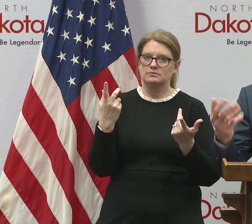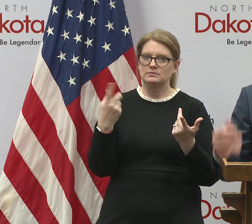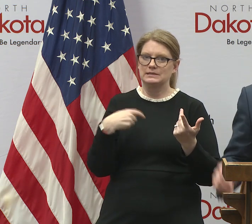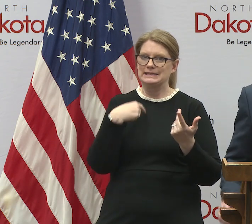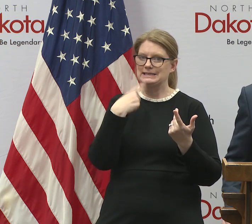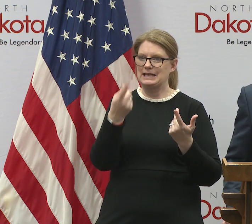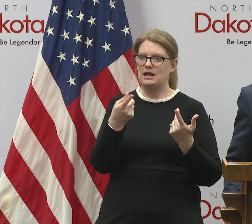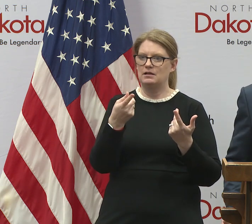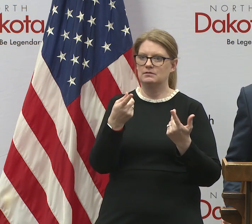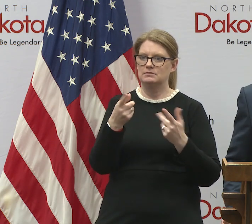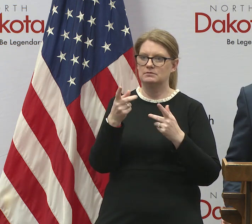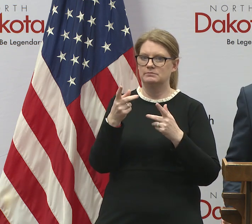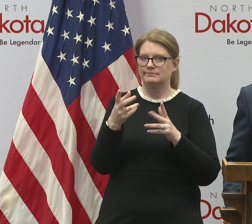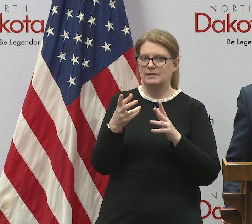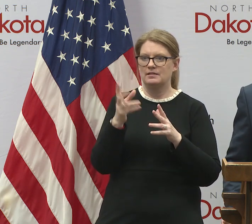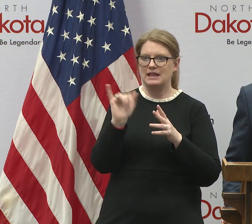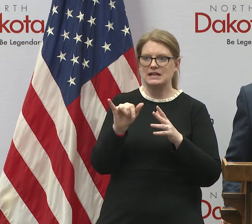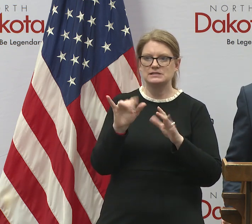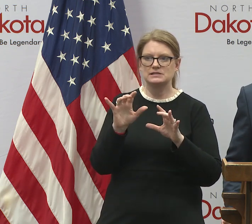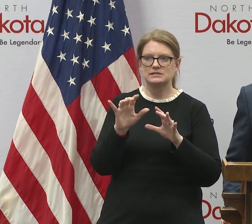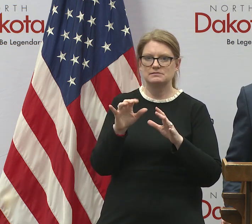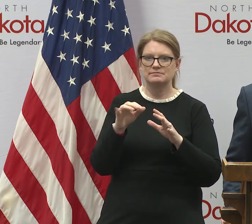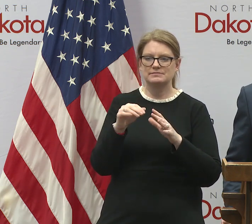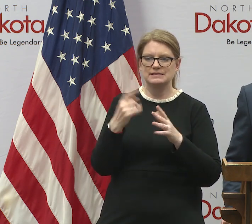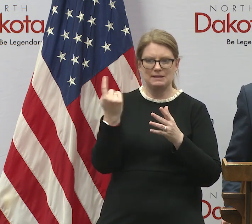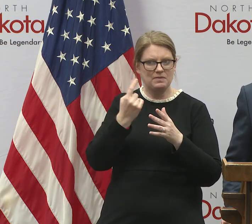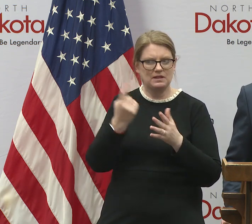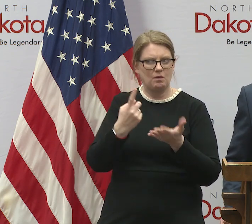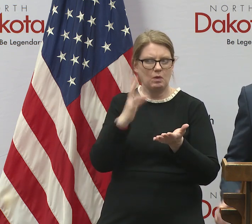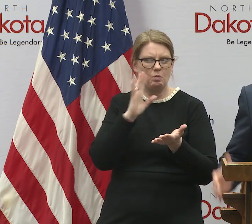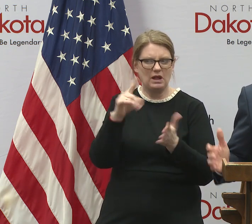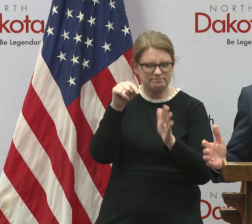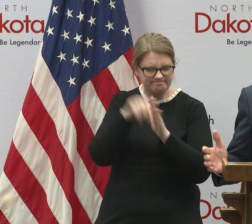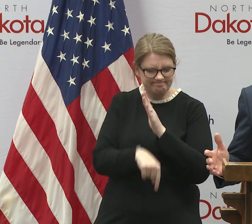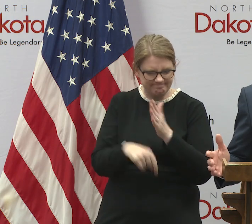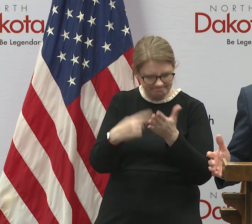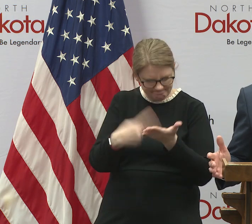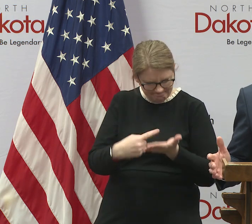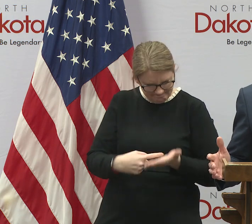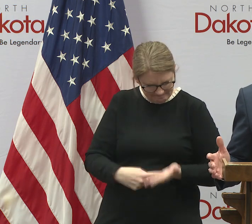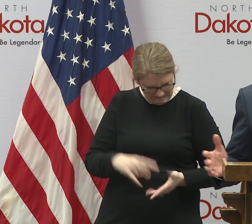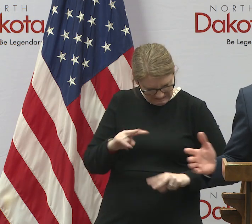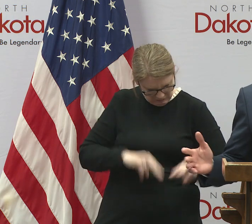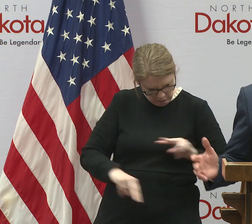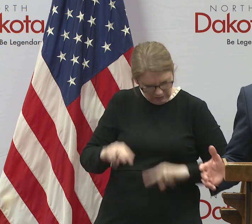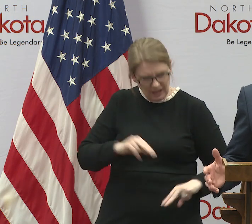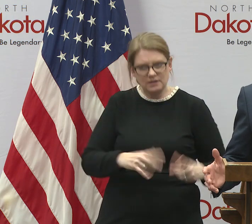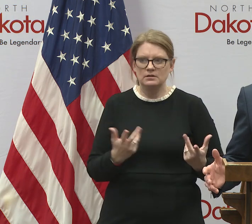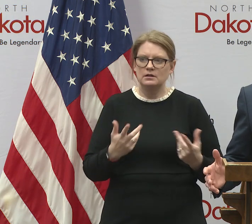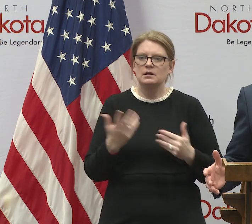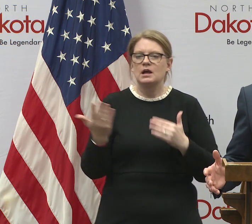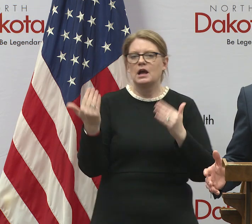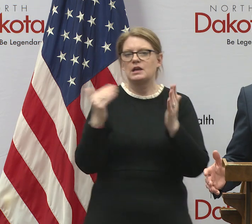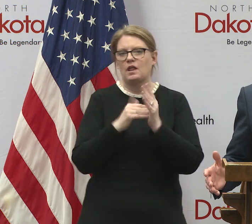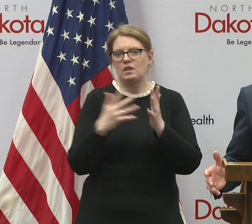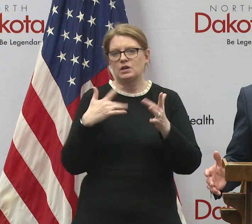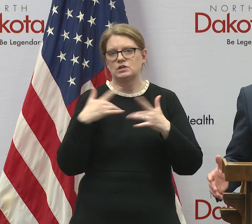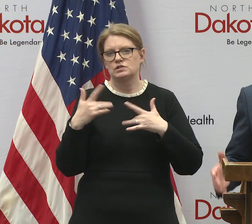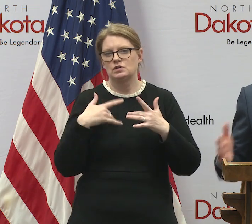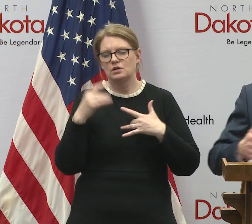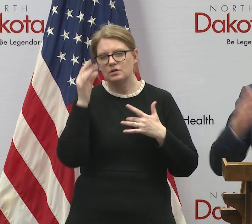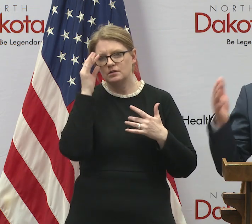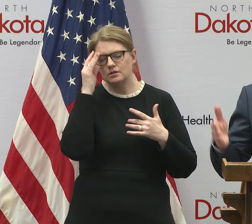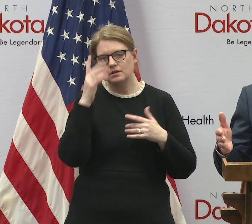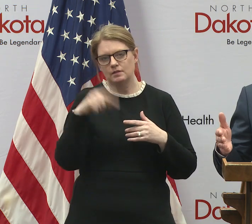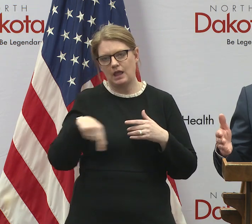your viewer that that's one of the action items we'll dig into. Another concern that again has been addressed, which is